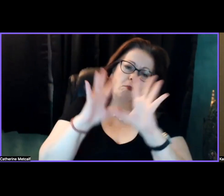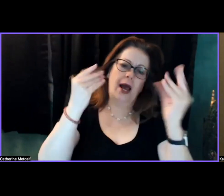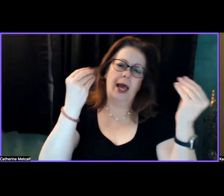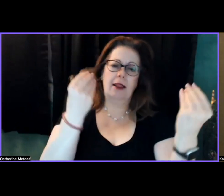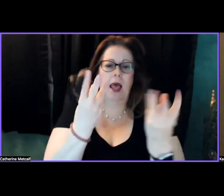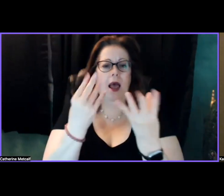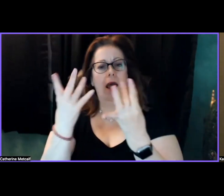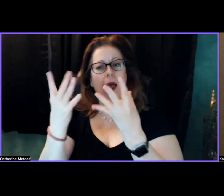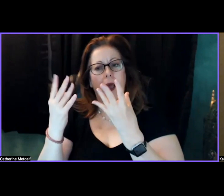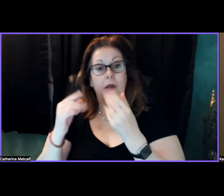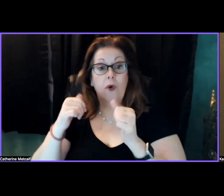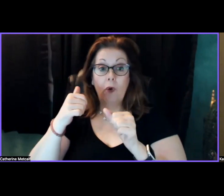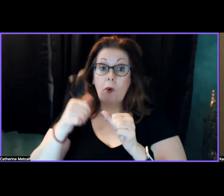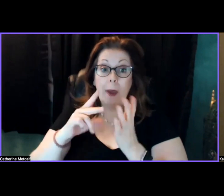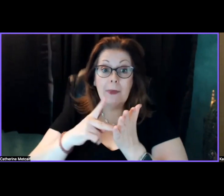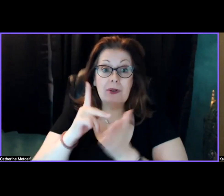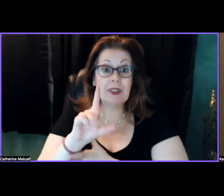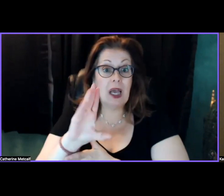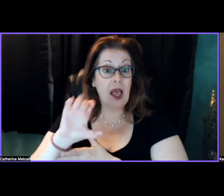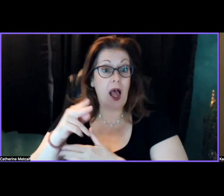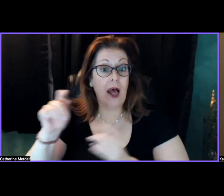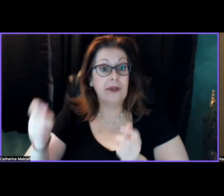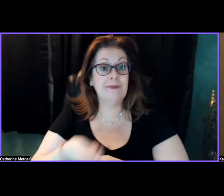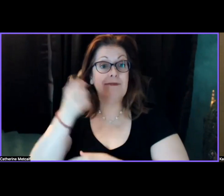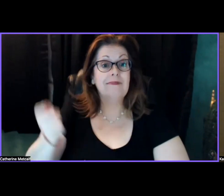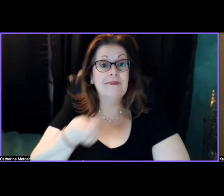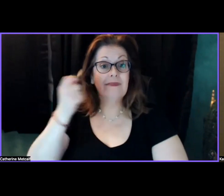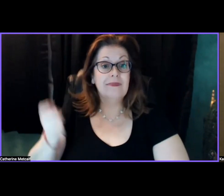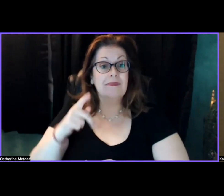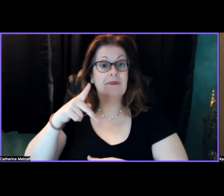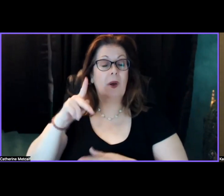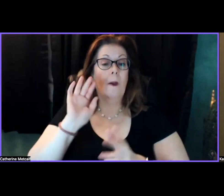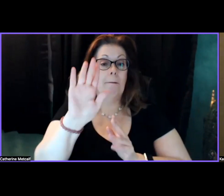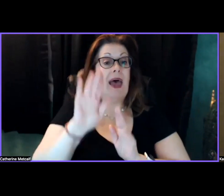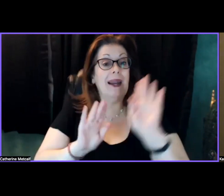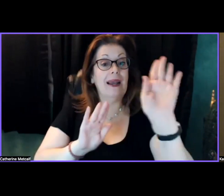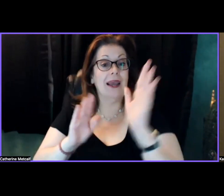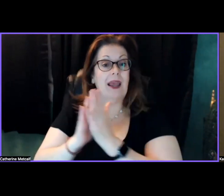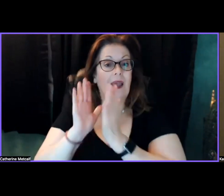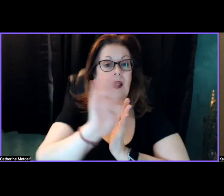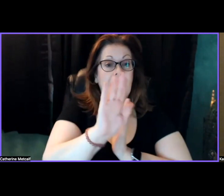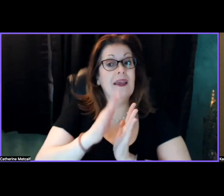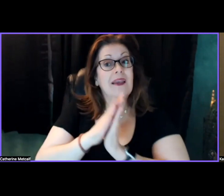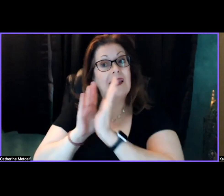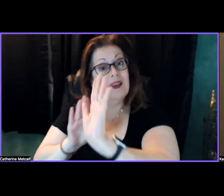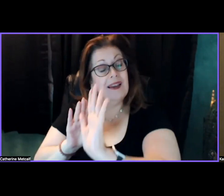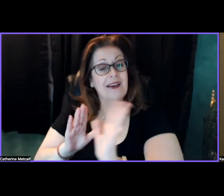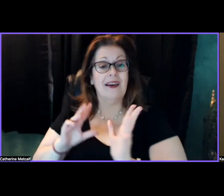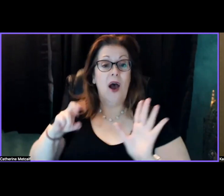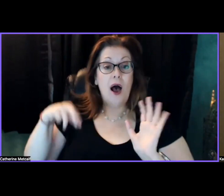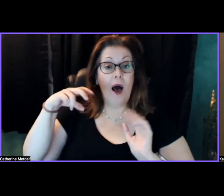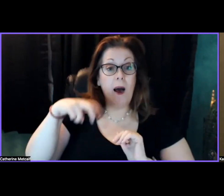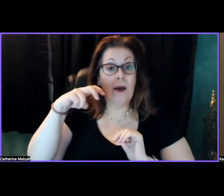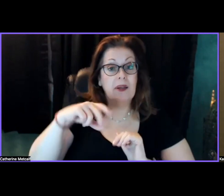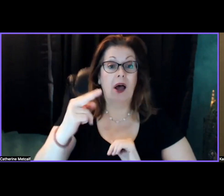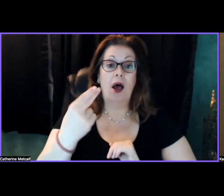Remember double dutch? Remember patty cake, hopscotch? Chalk outlines on sidewalk squares used to mean